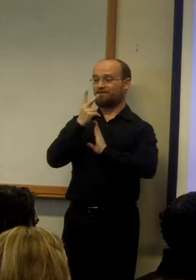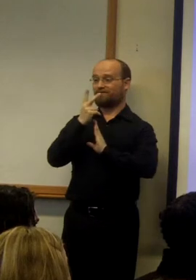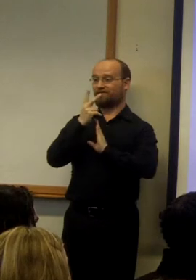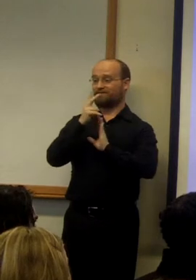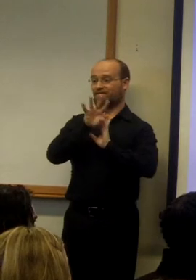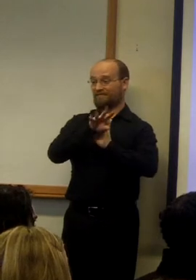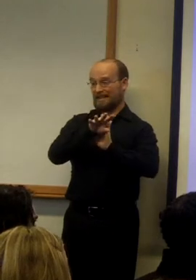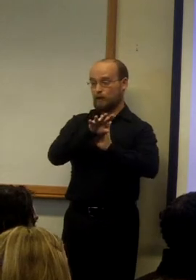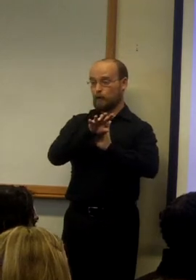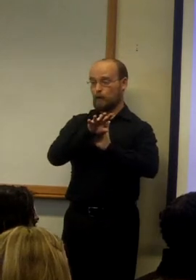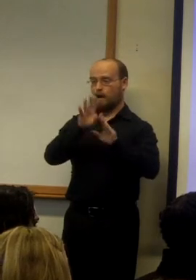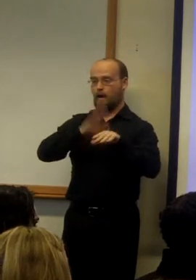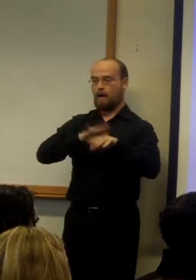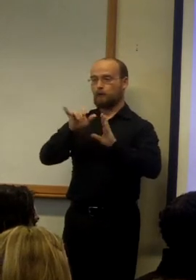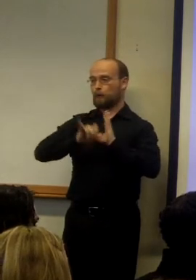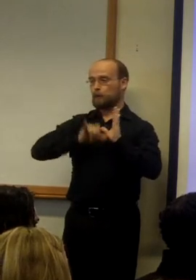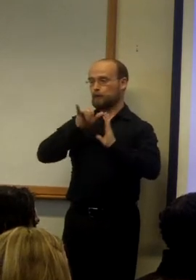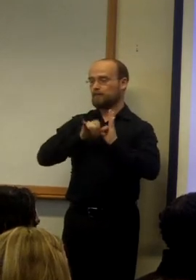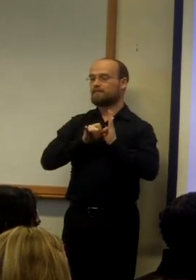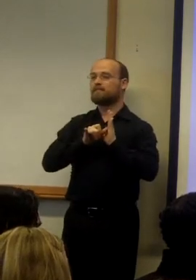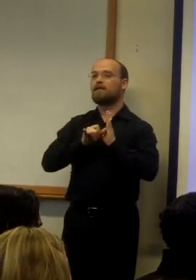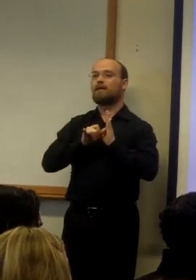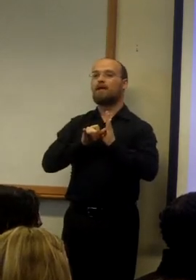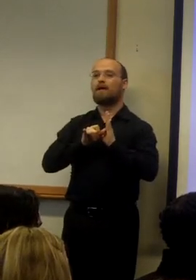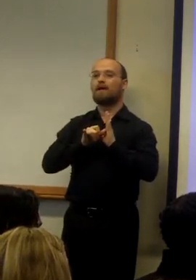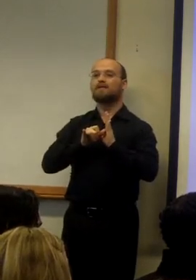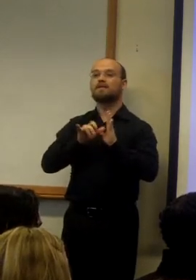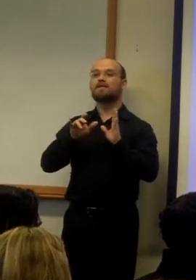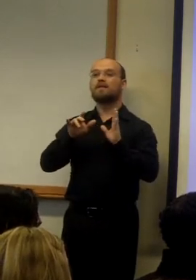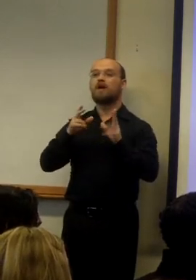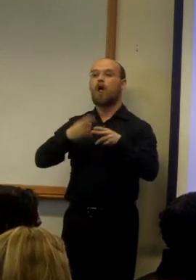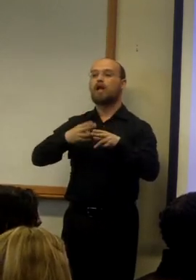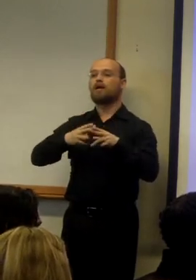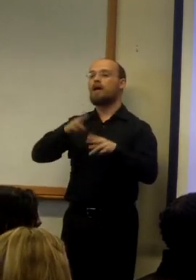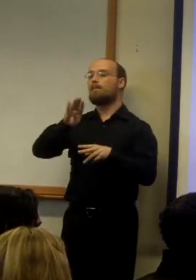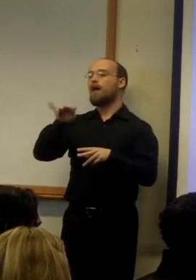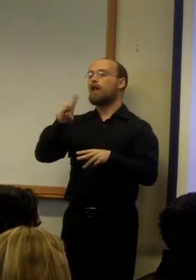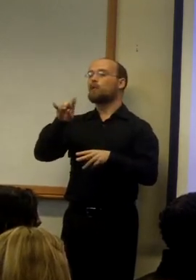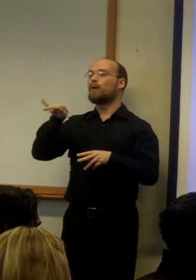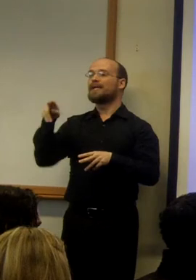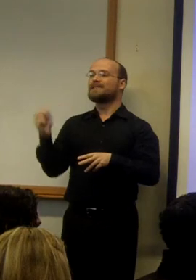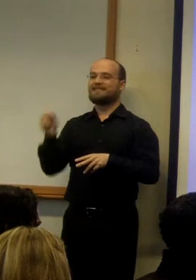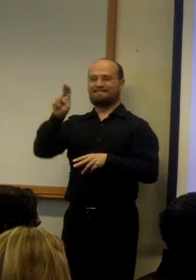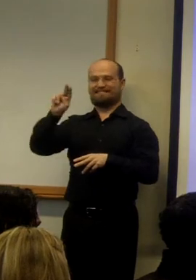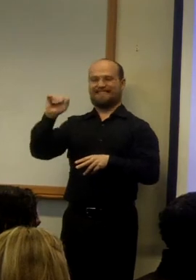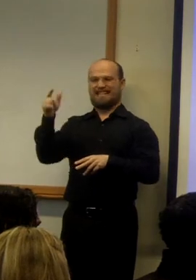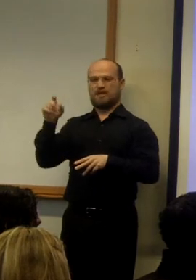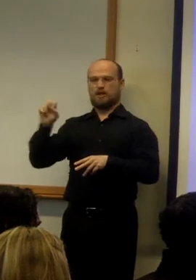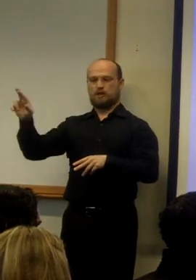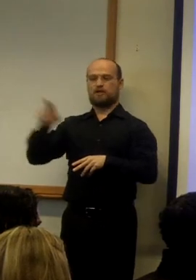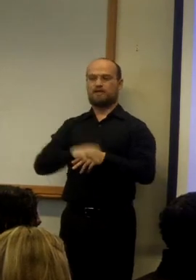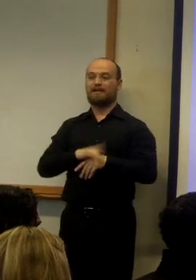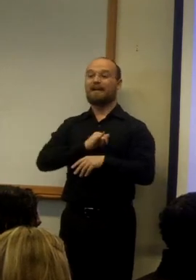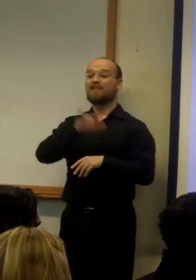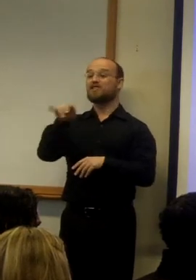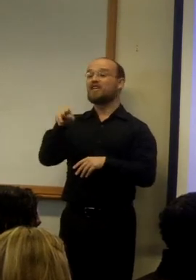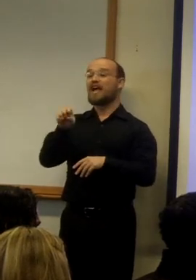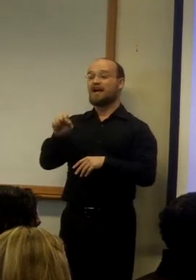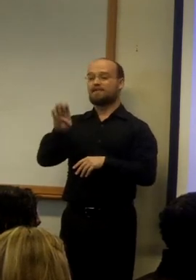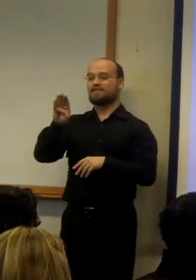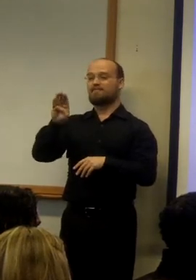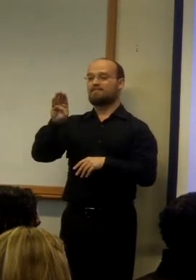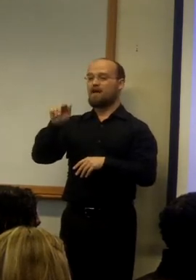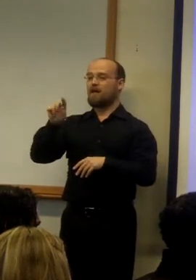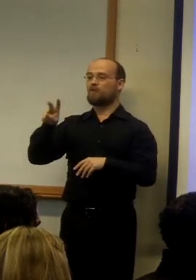you can find on YouTube titled Baldwin's Nigger, and it has to deal with James Baldwin giving a talk on different elements